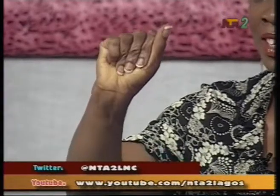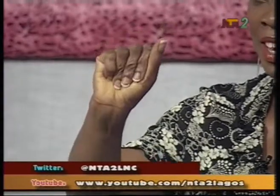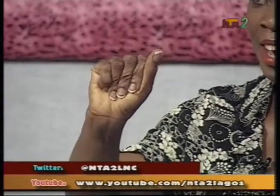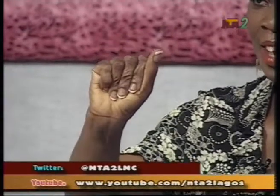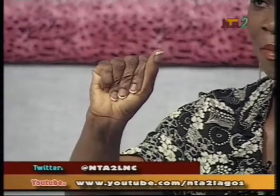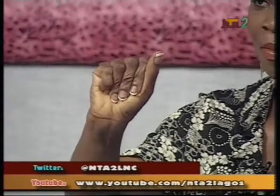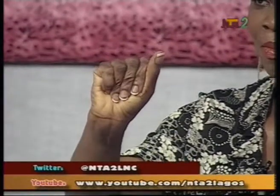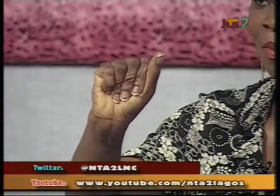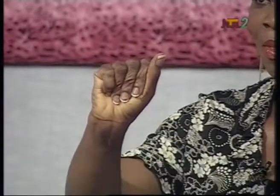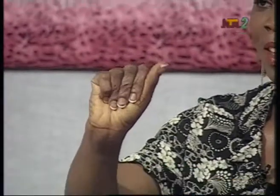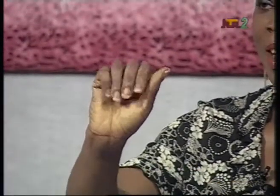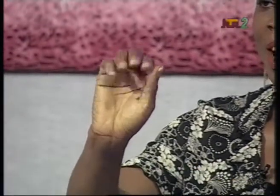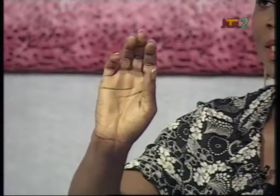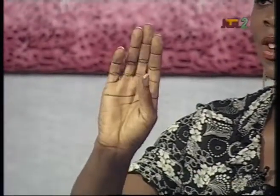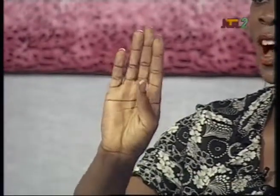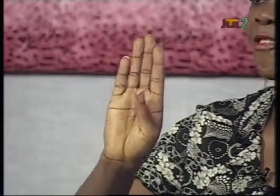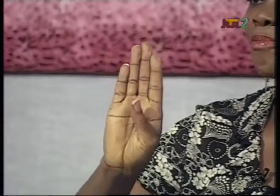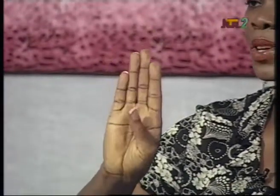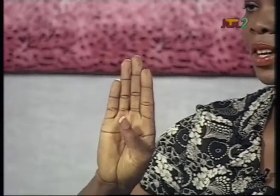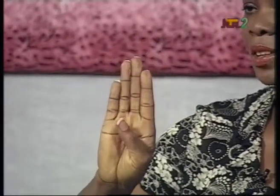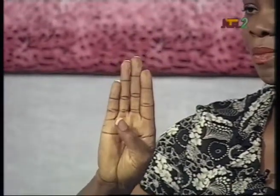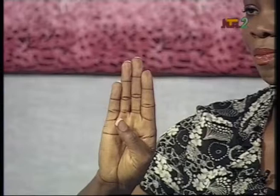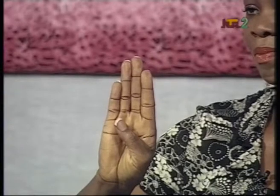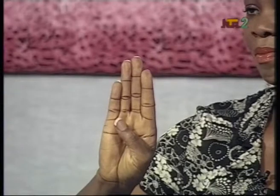A. And then you have B.